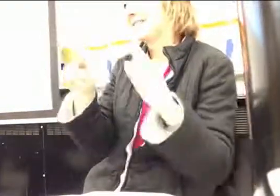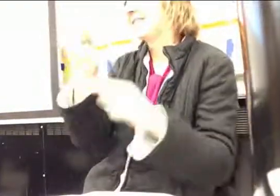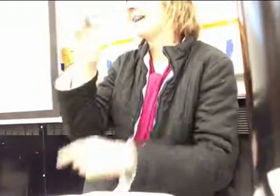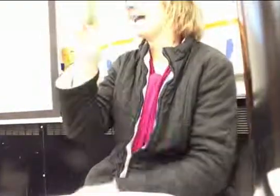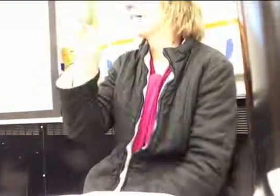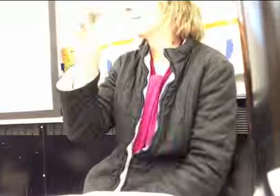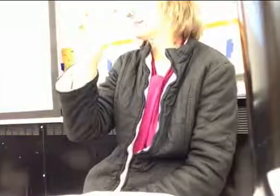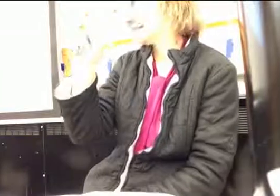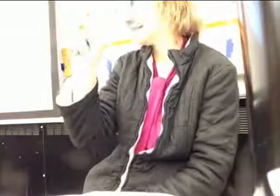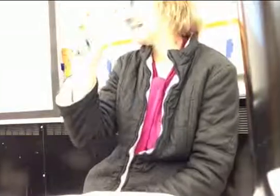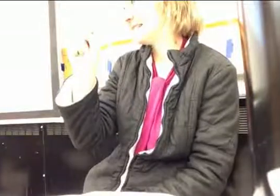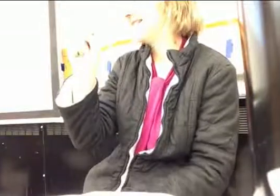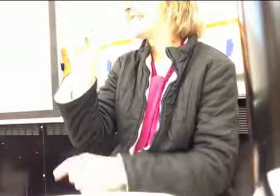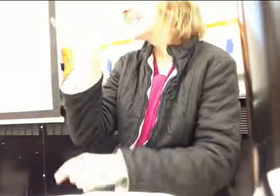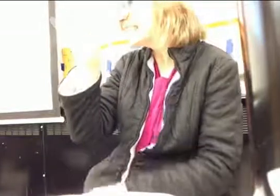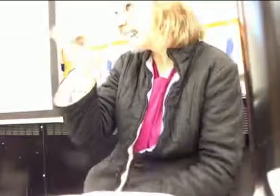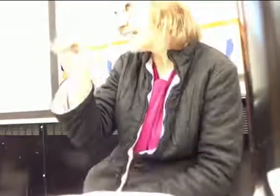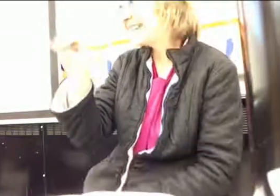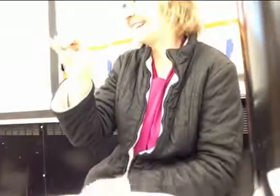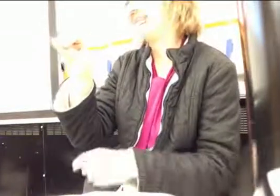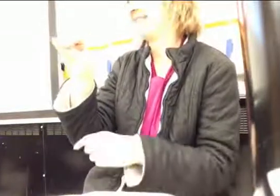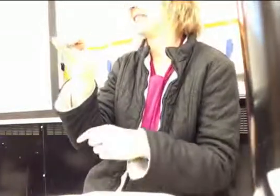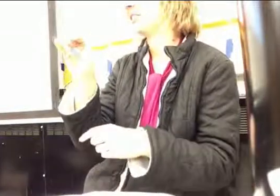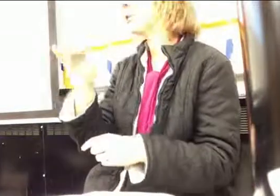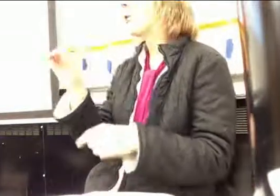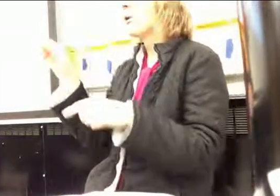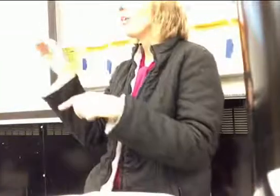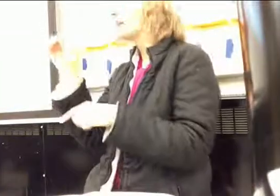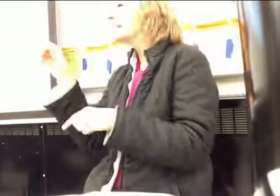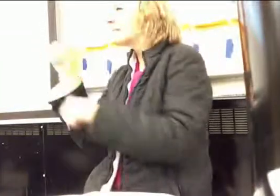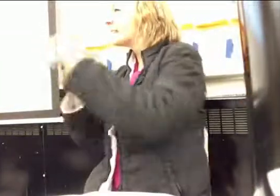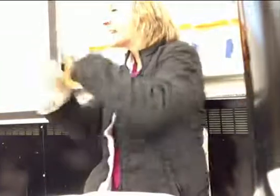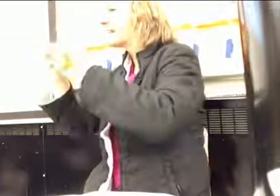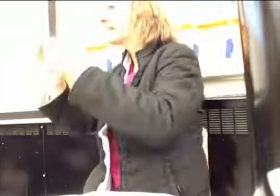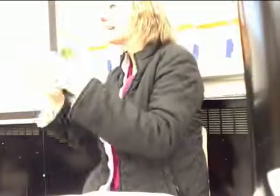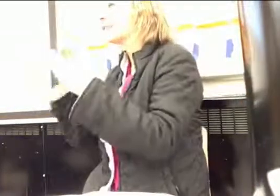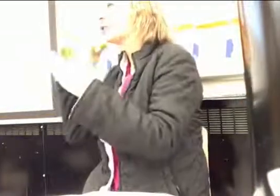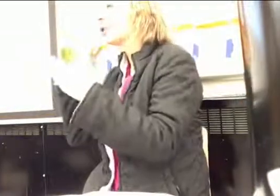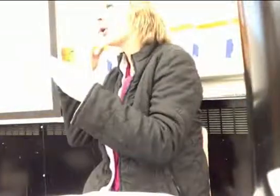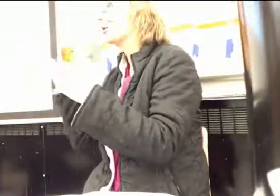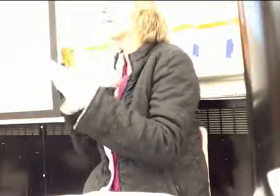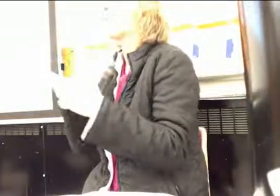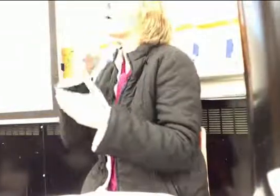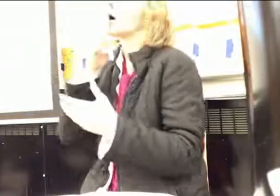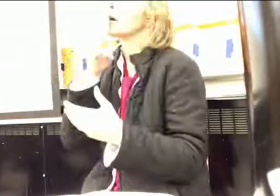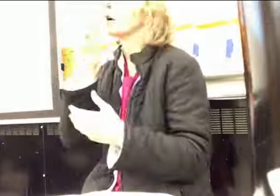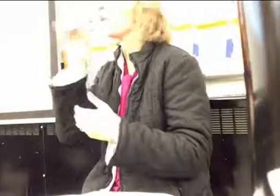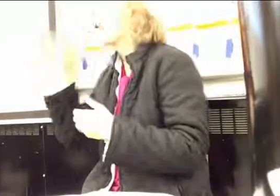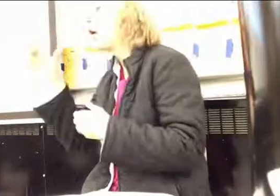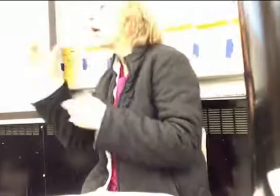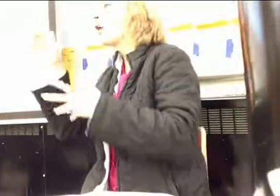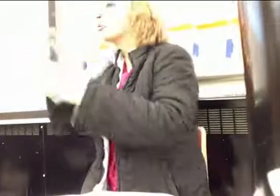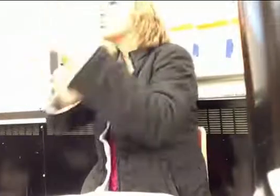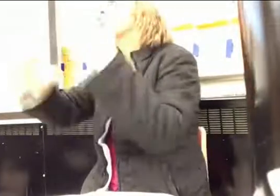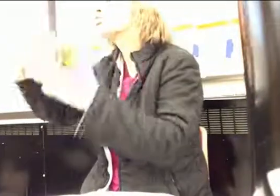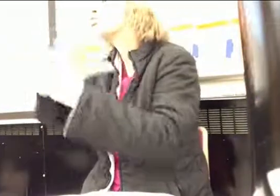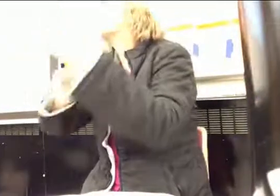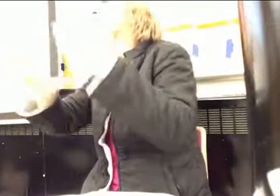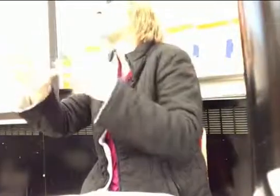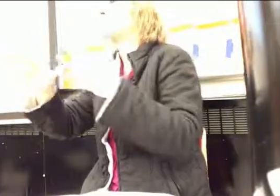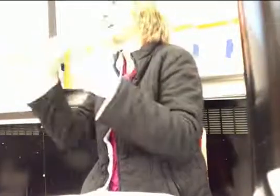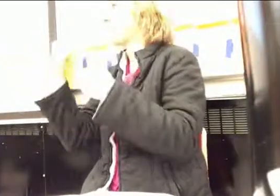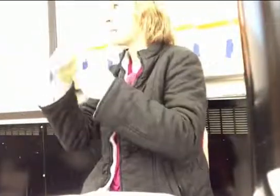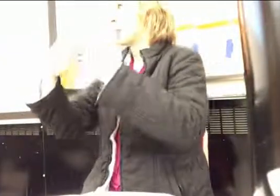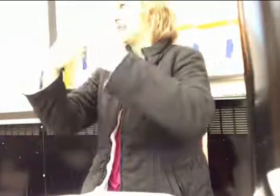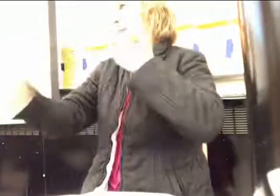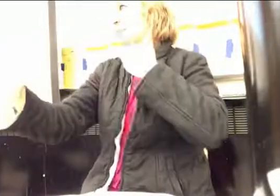and things like that. And what happens is, just like when you guys did science class, where like you would put water and oil and things like that in, and remember